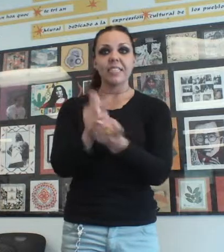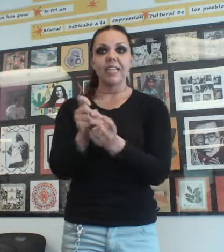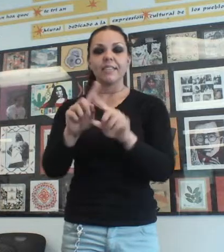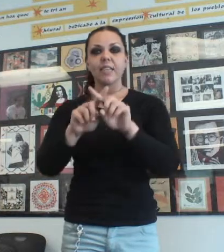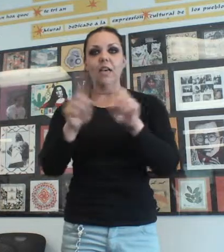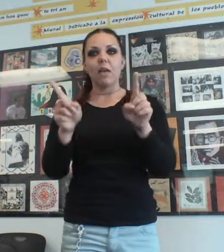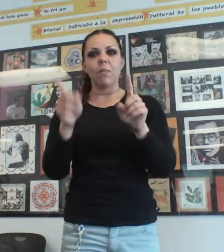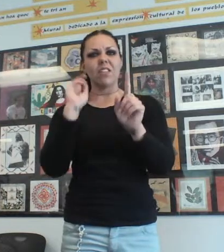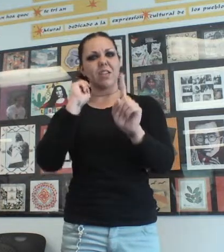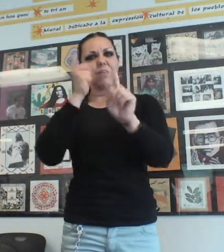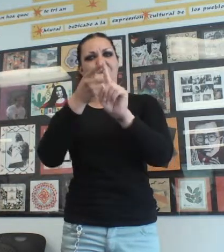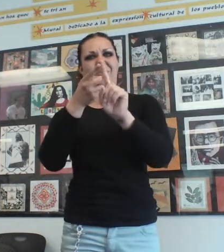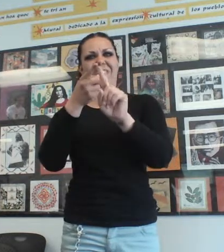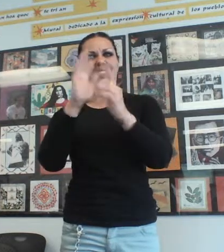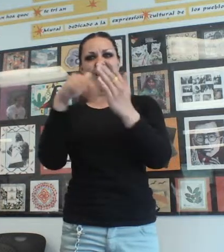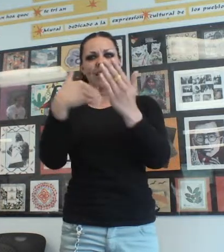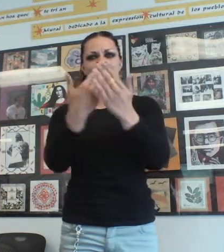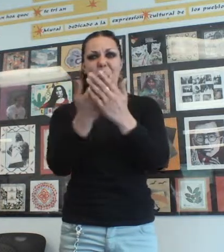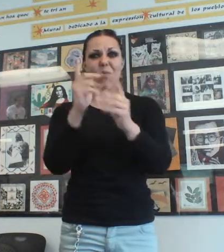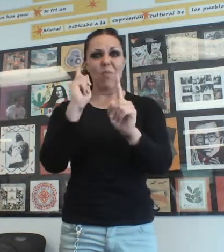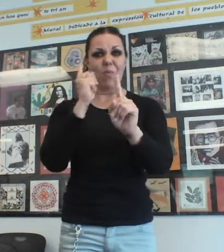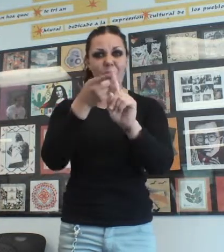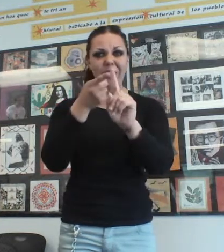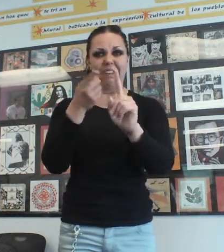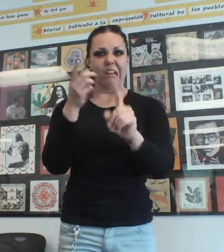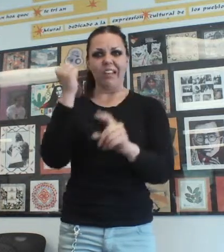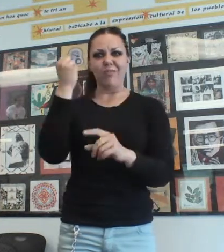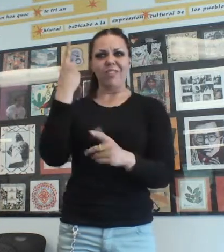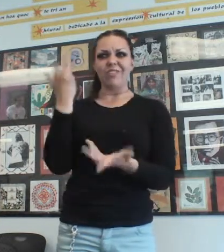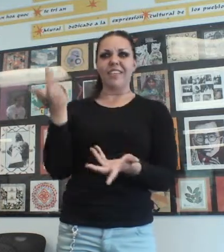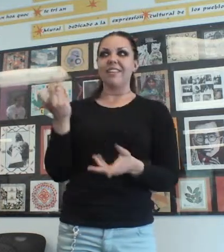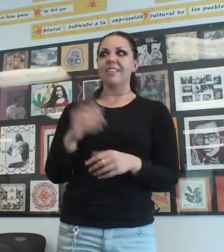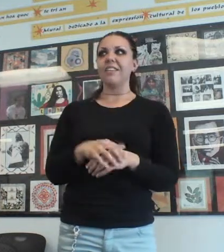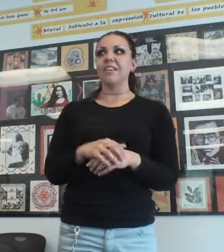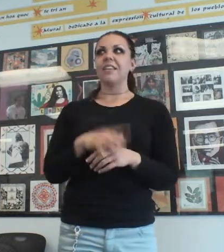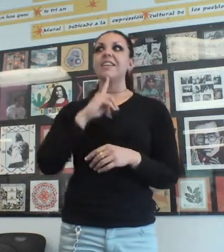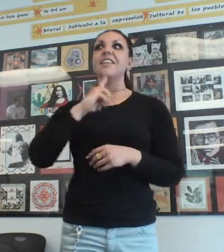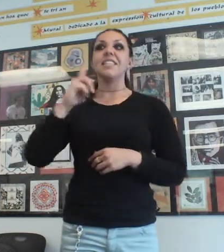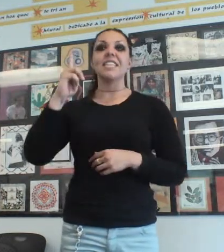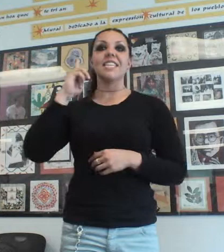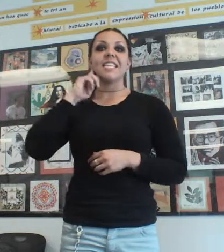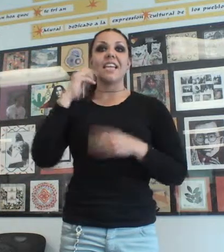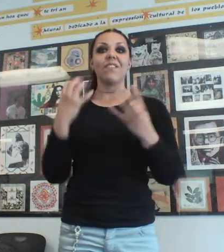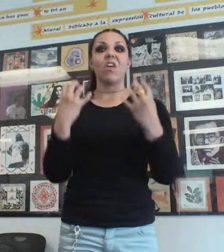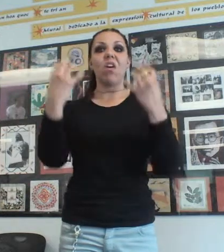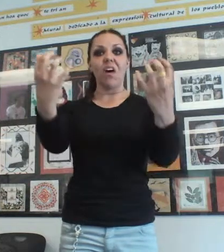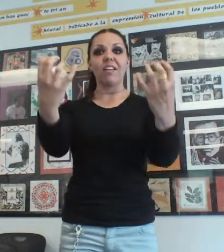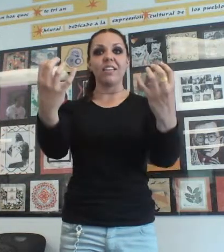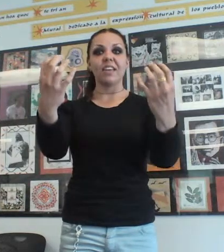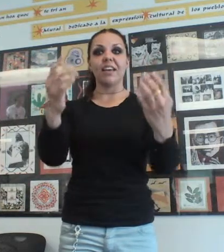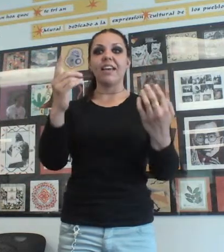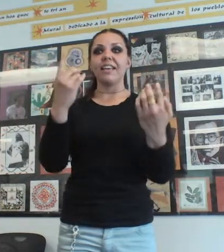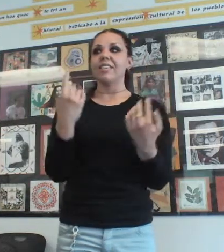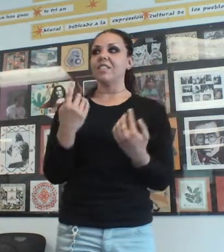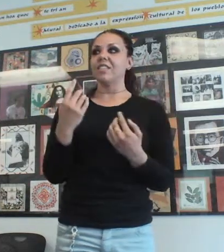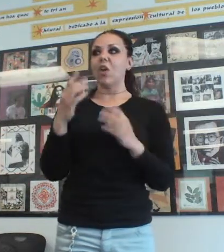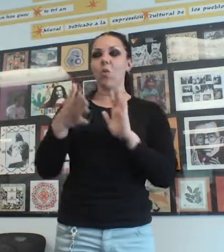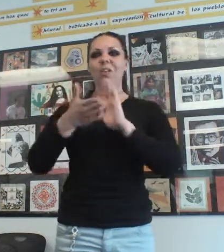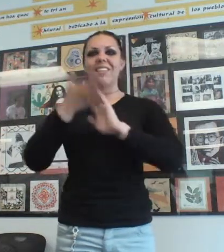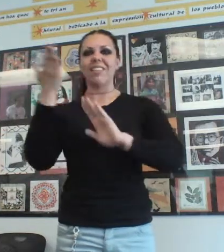point. So your deaf audience is going to walk up going, I have no idea what that lecture was, because they missed the big picture. So